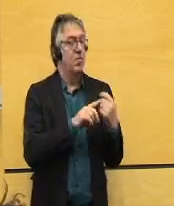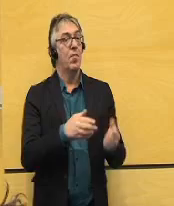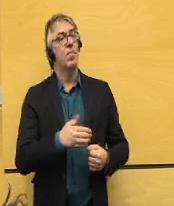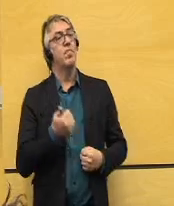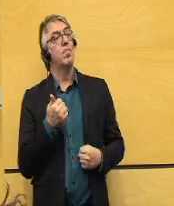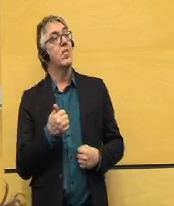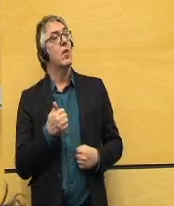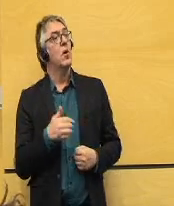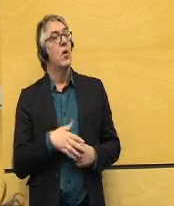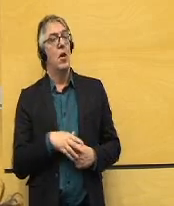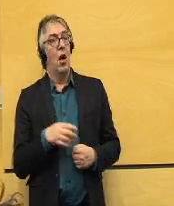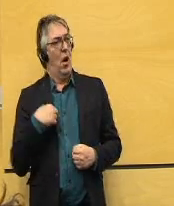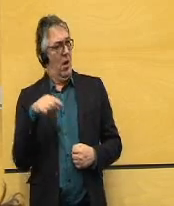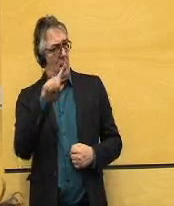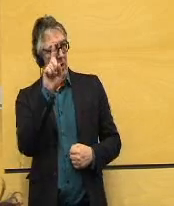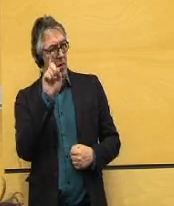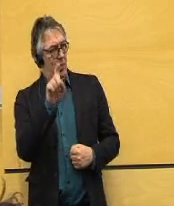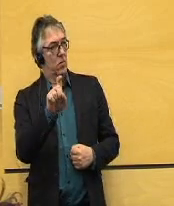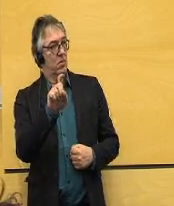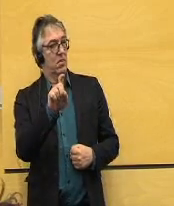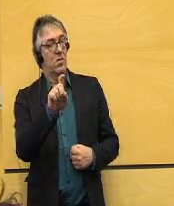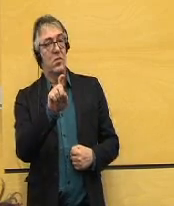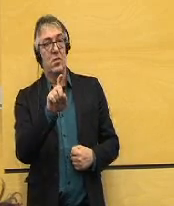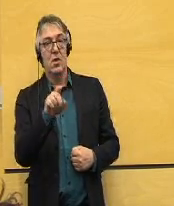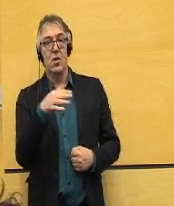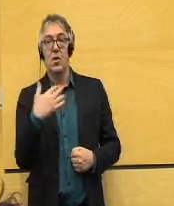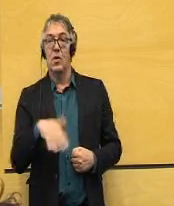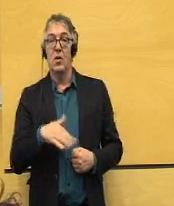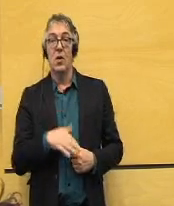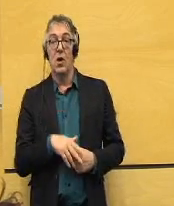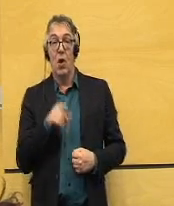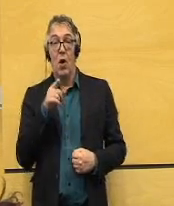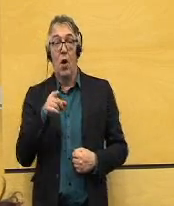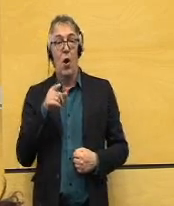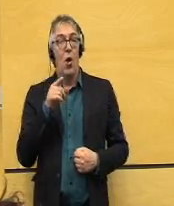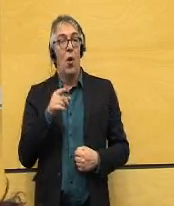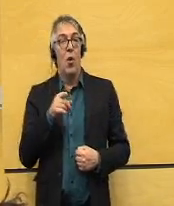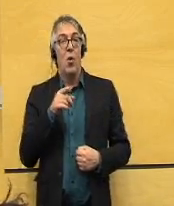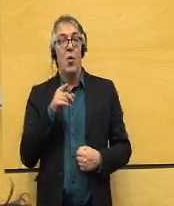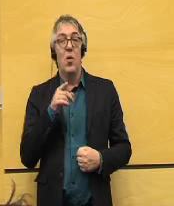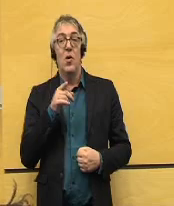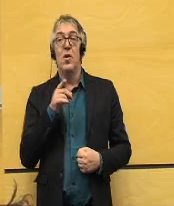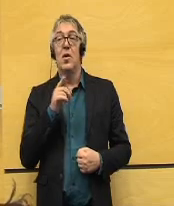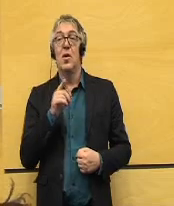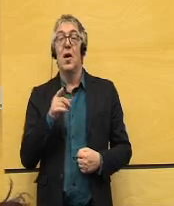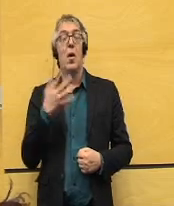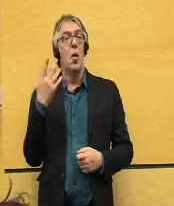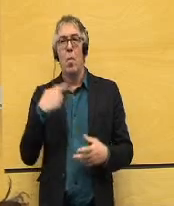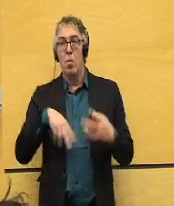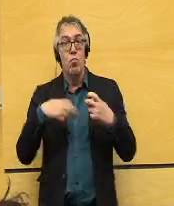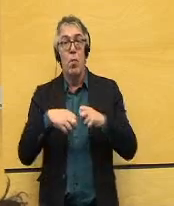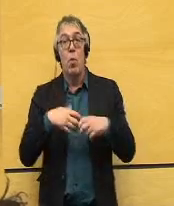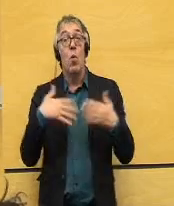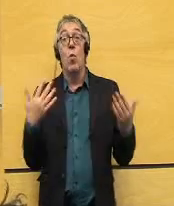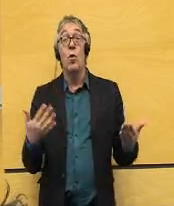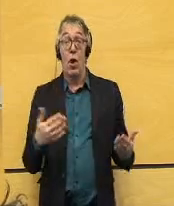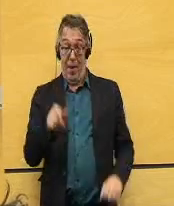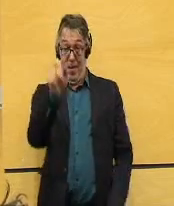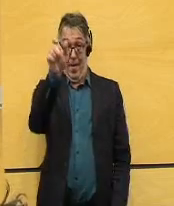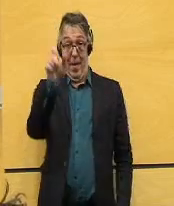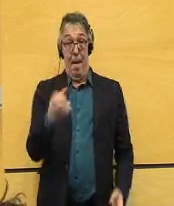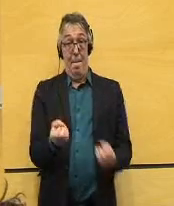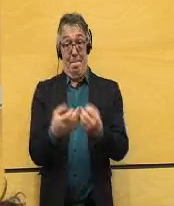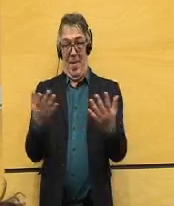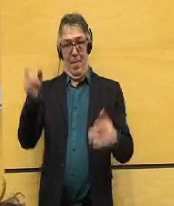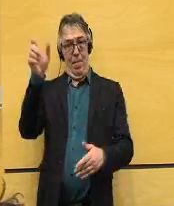delegation how you're going to deal with the complex problem of documented, undocumented, and documented